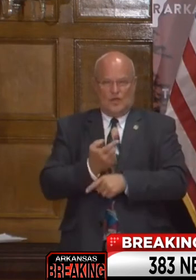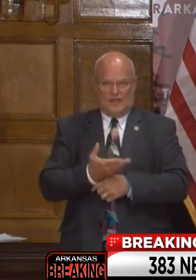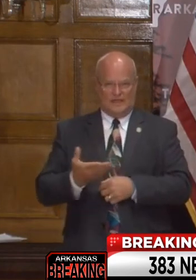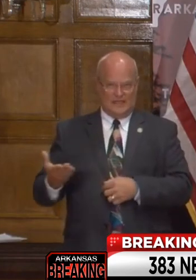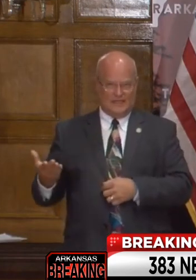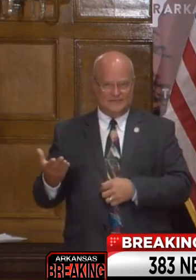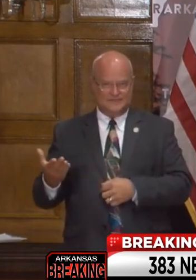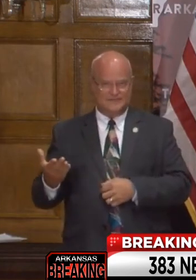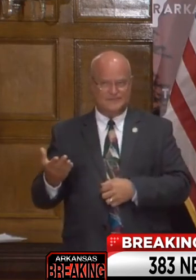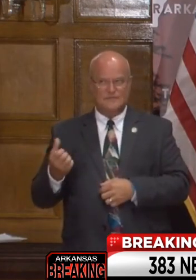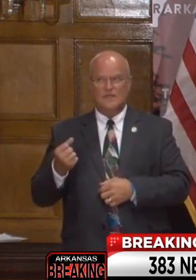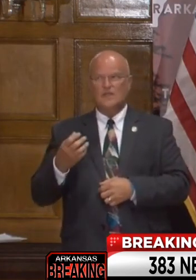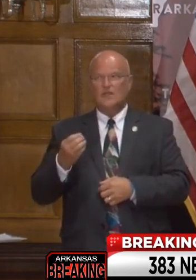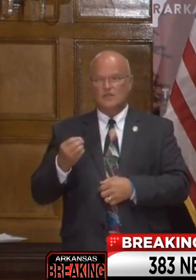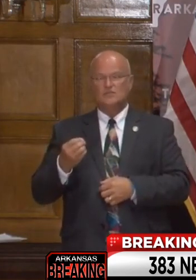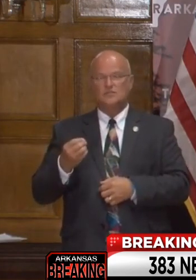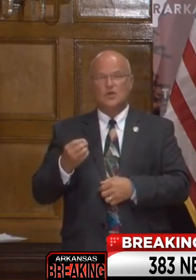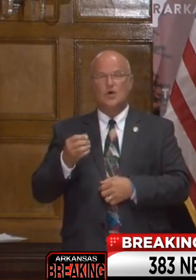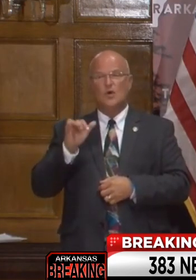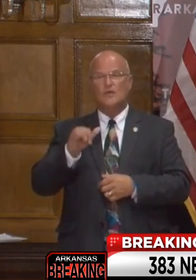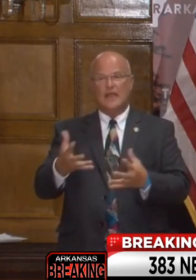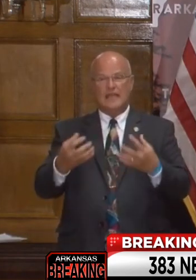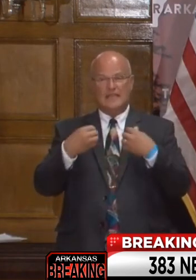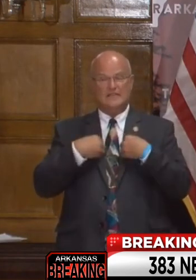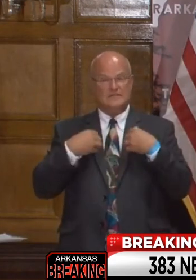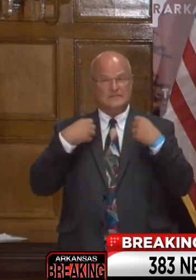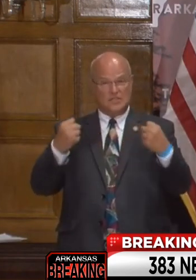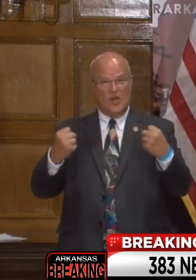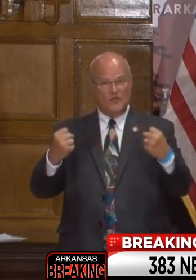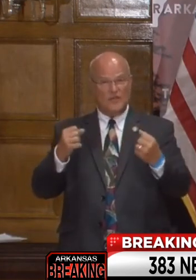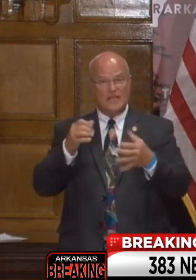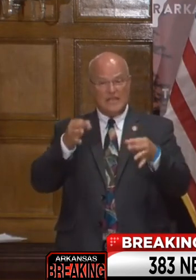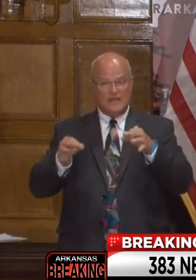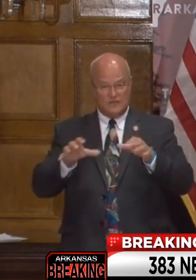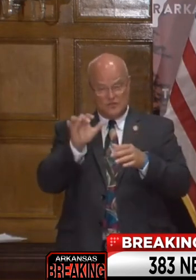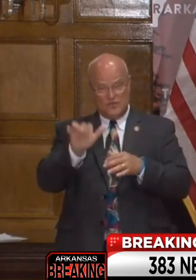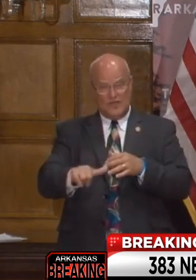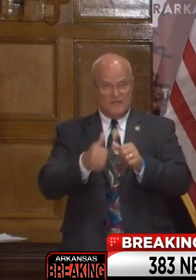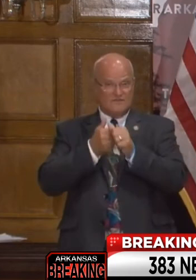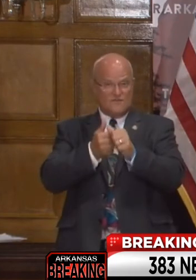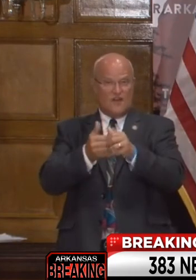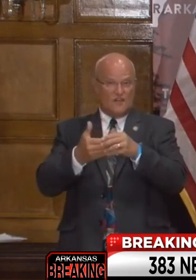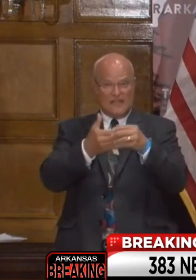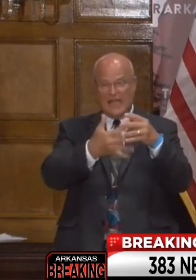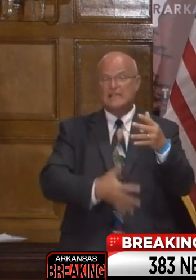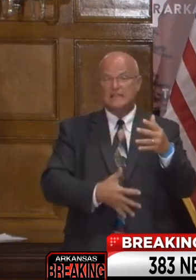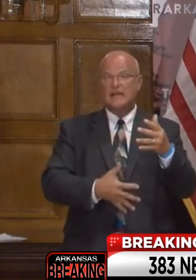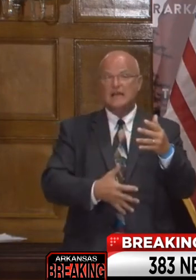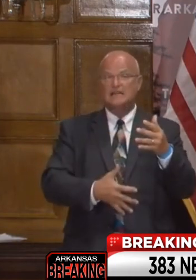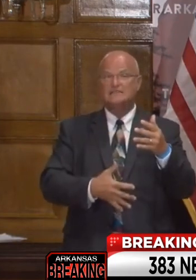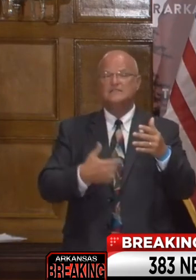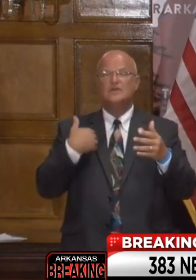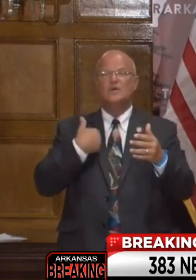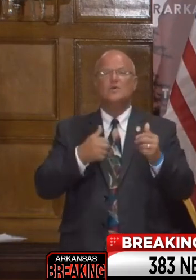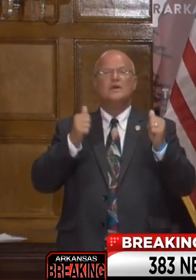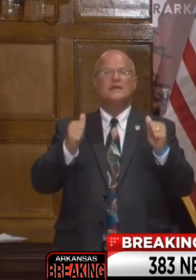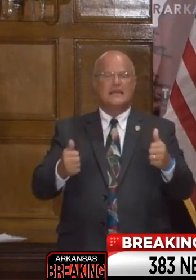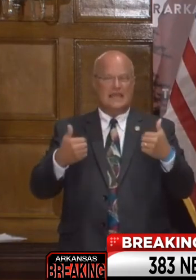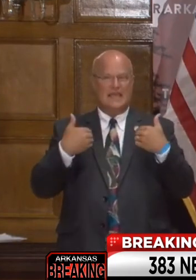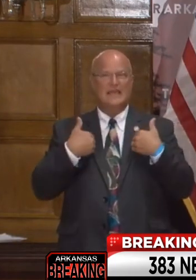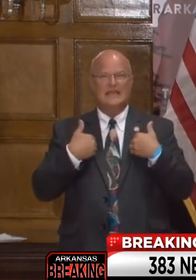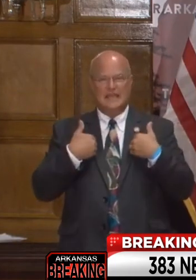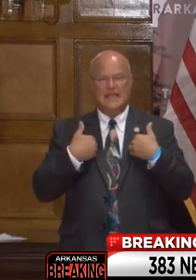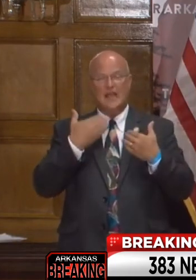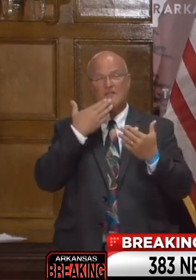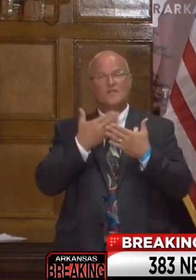way. And so that gives us confidence that if we do that, we follow the guidelines, we can have